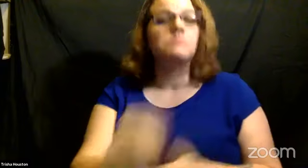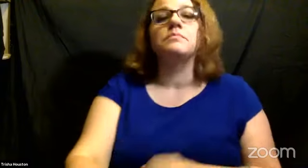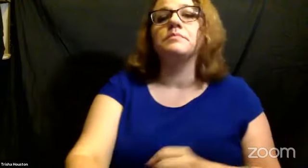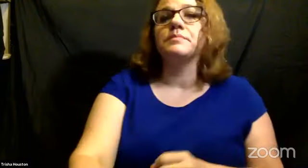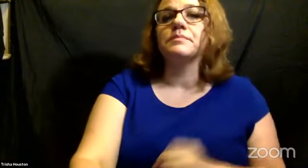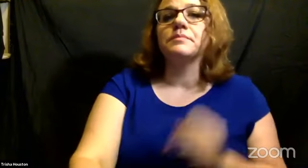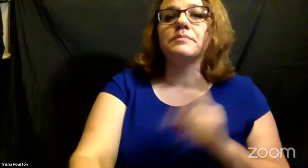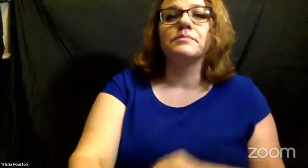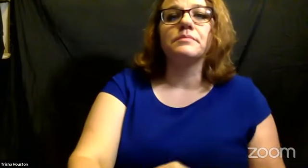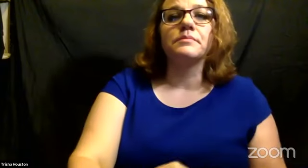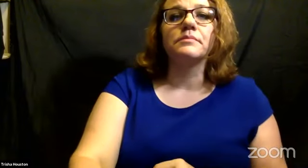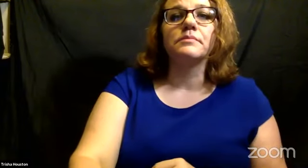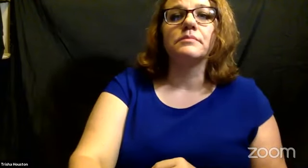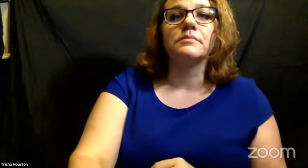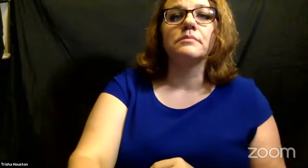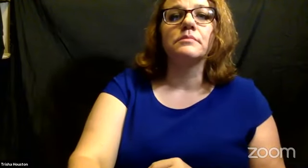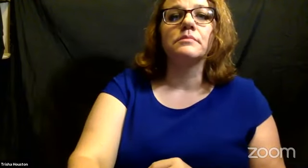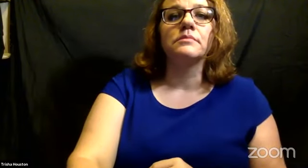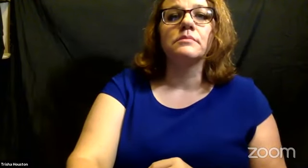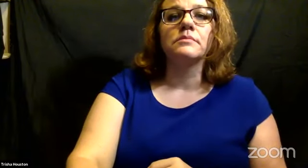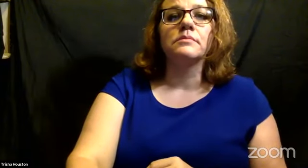If Steve, you could talk about the bylaws, please.